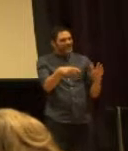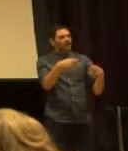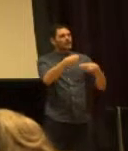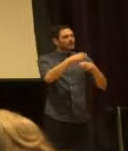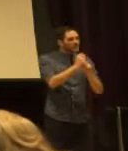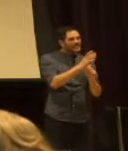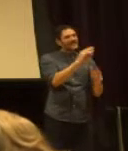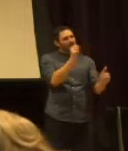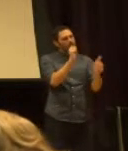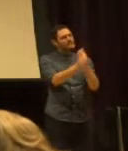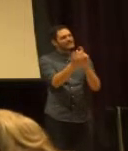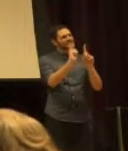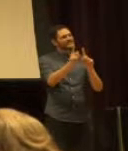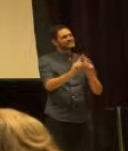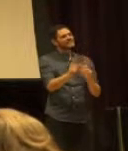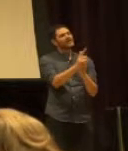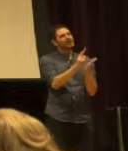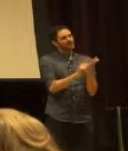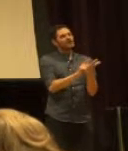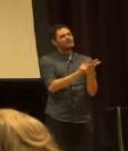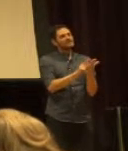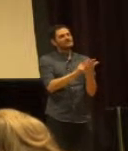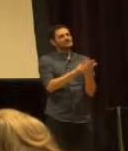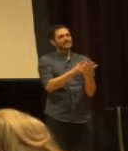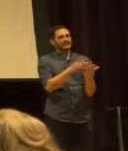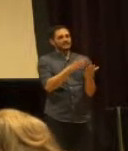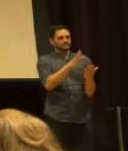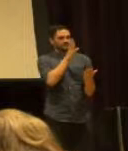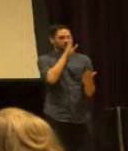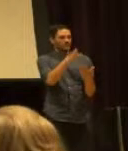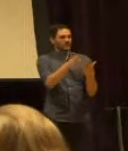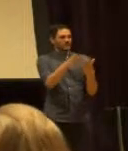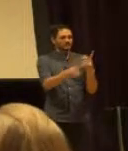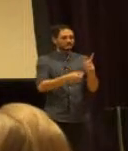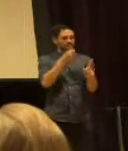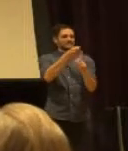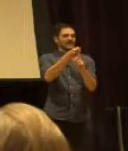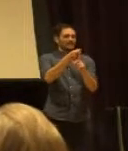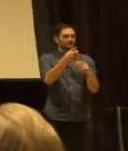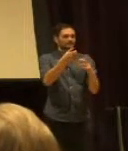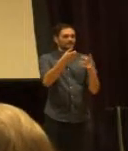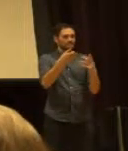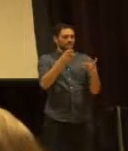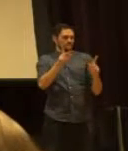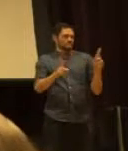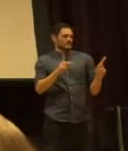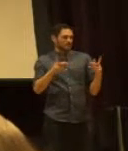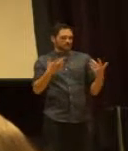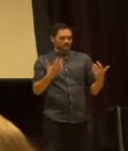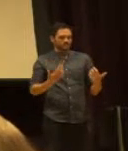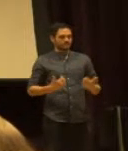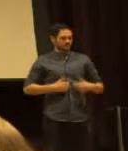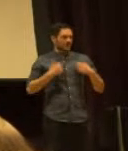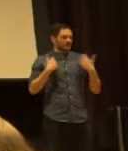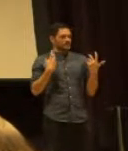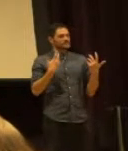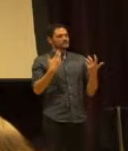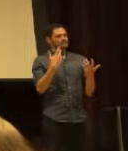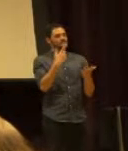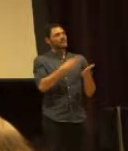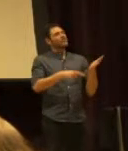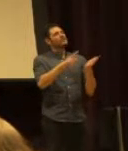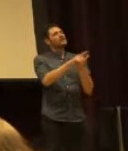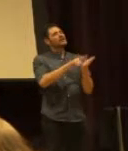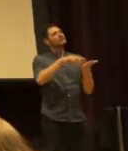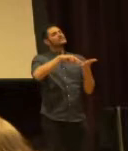laws that directly attack our ability to live. Now, what these laws mean on